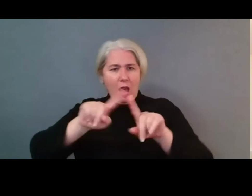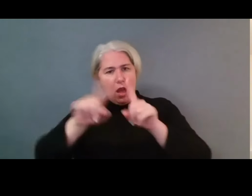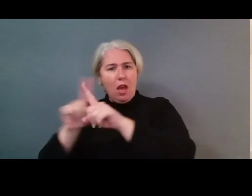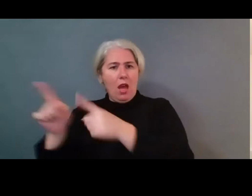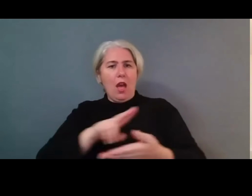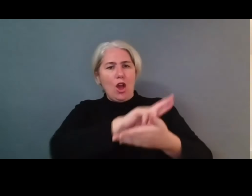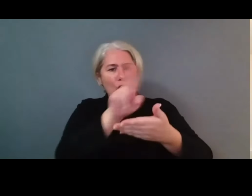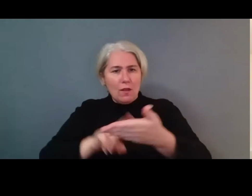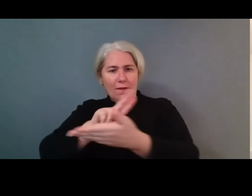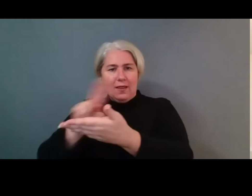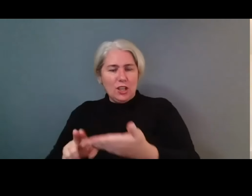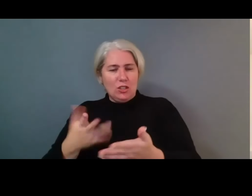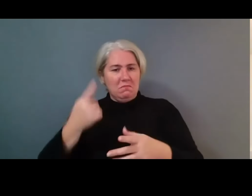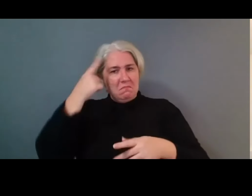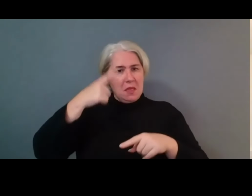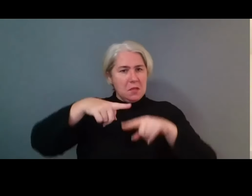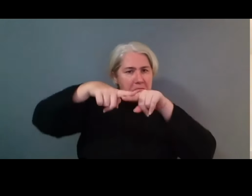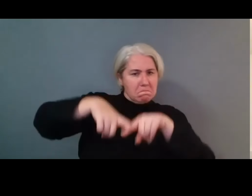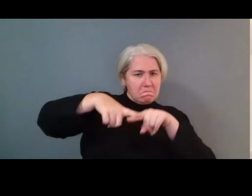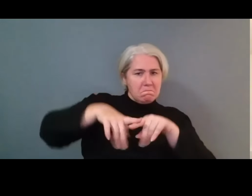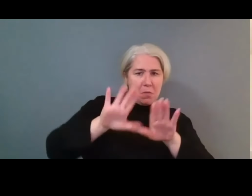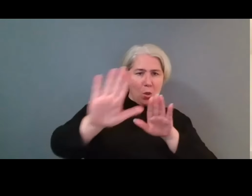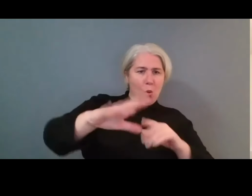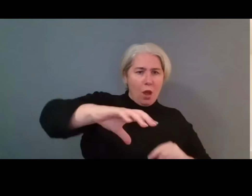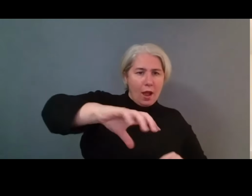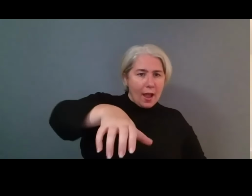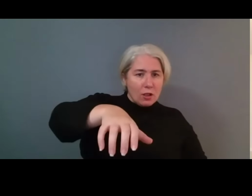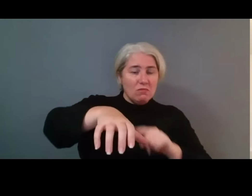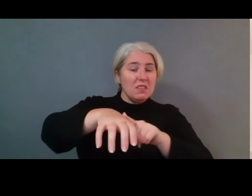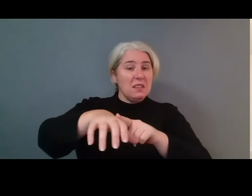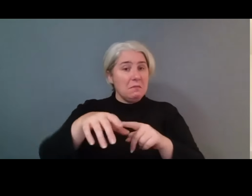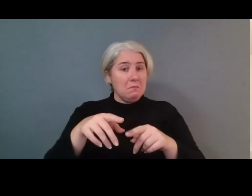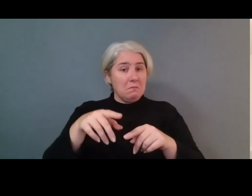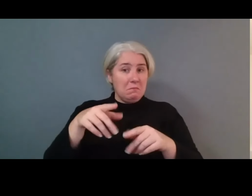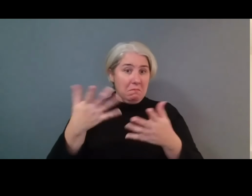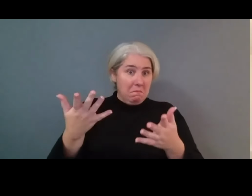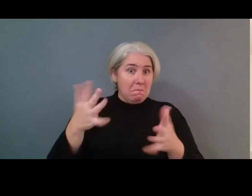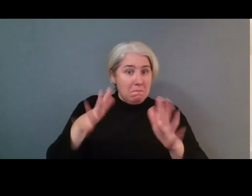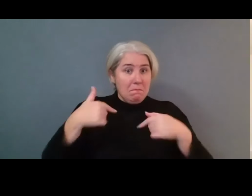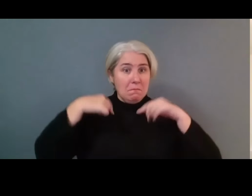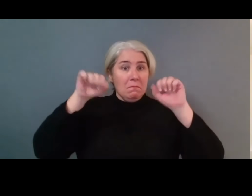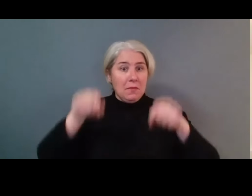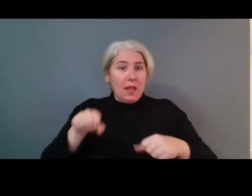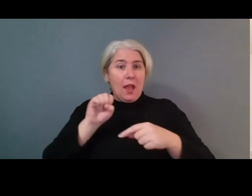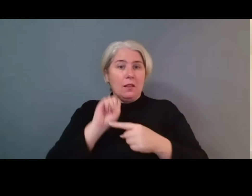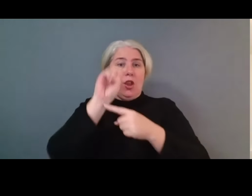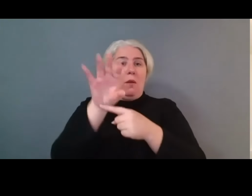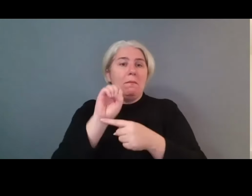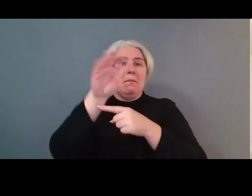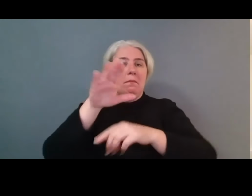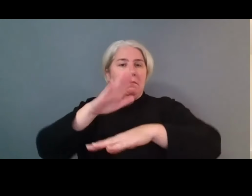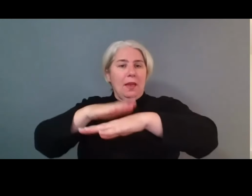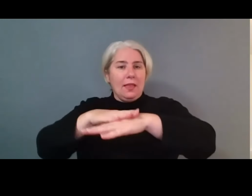the country you work in, which will allow you to mainstream